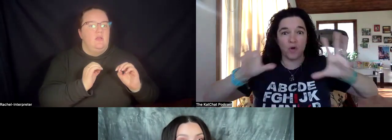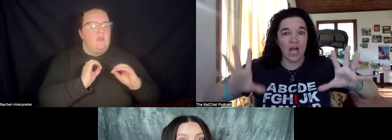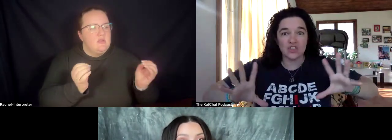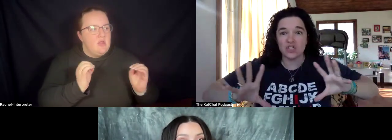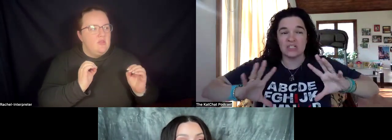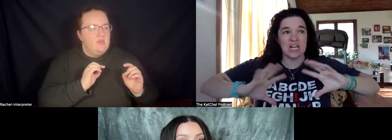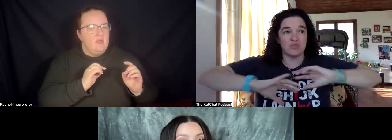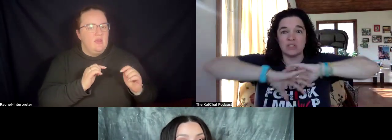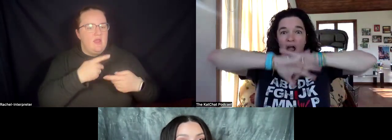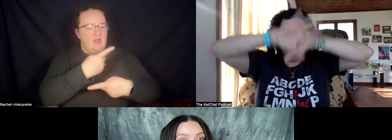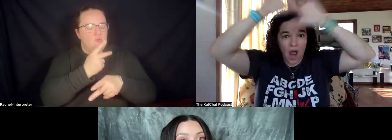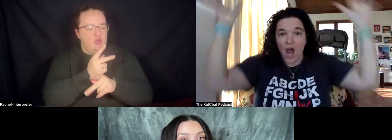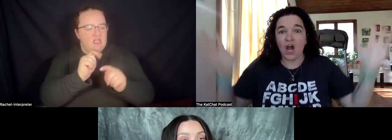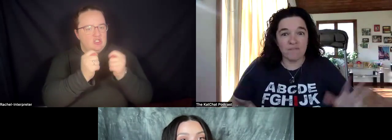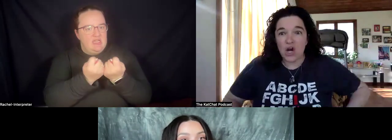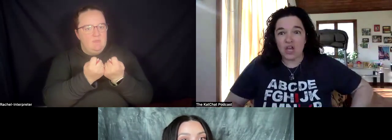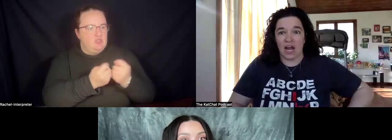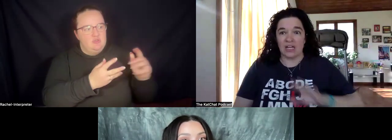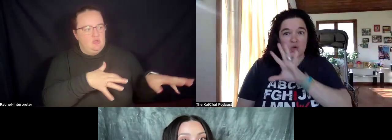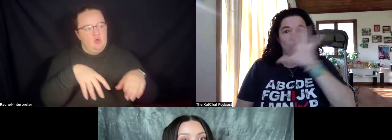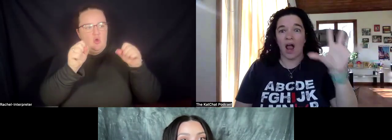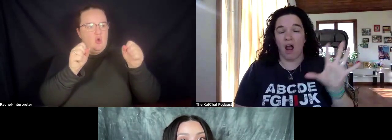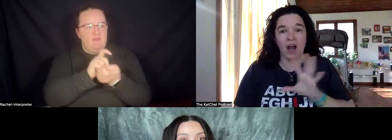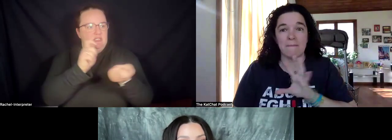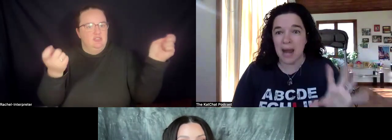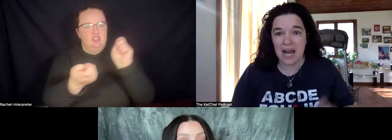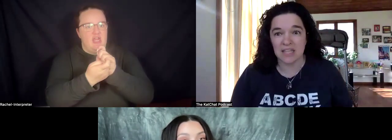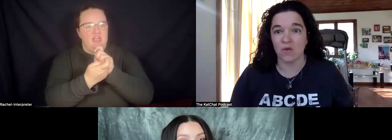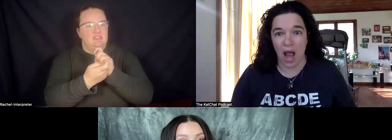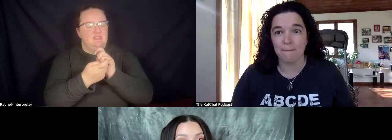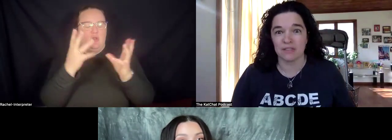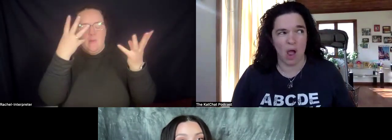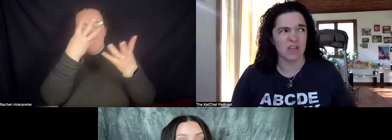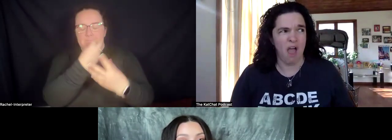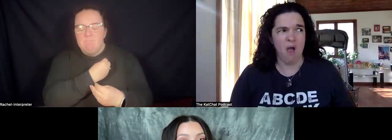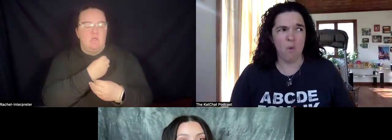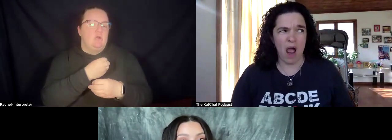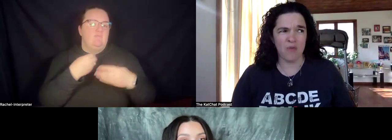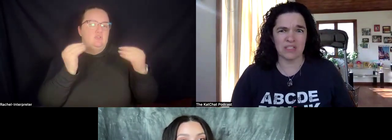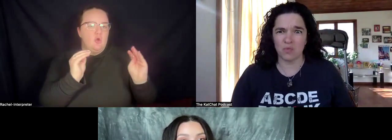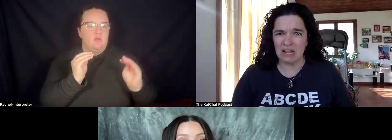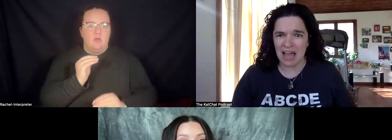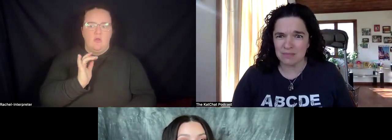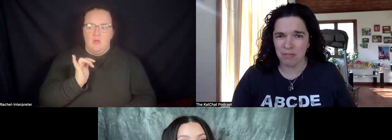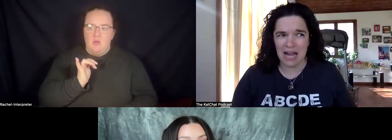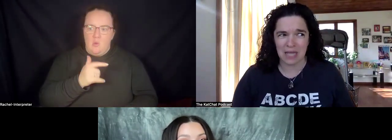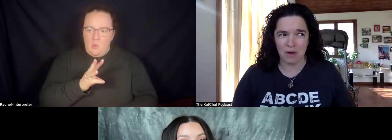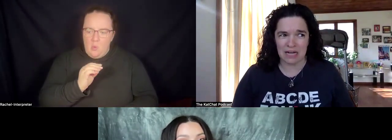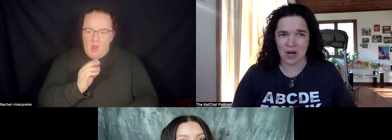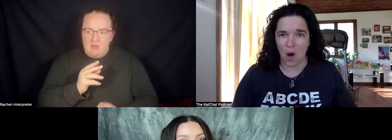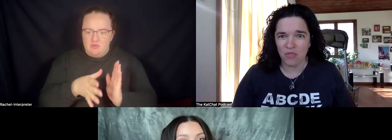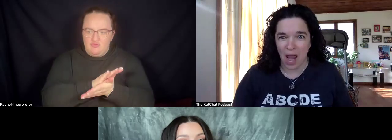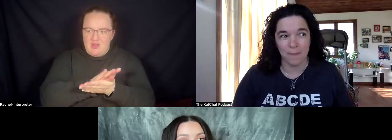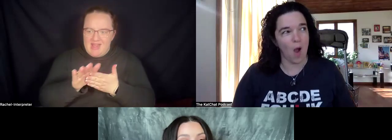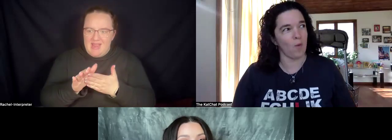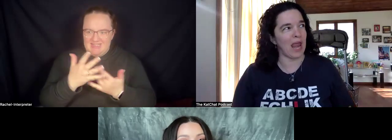and the production team just like converted it into like an amazing wrapping store. I was like, wow, that's a really nice yeah. place. I would